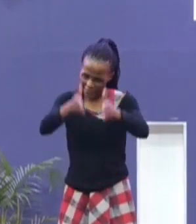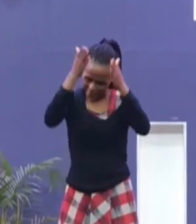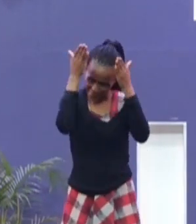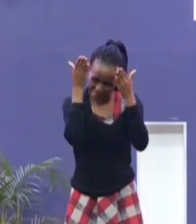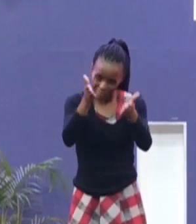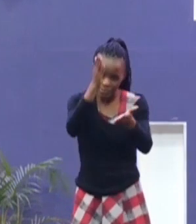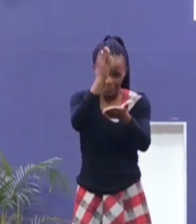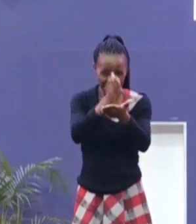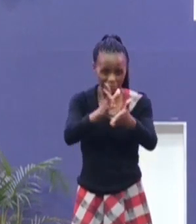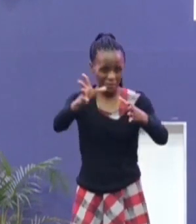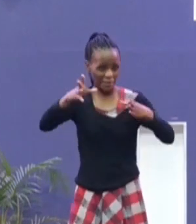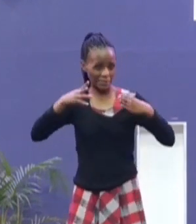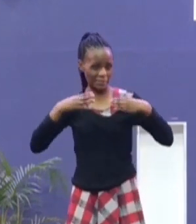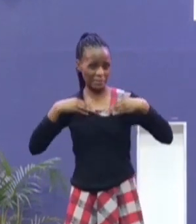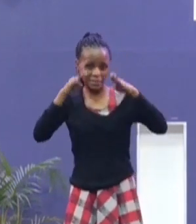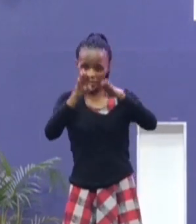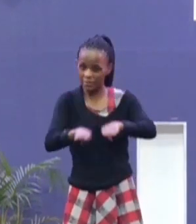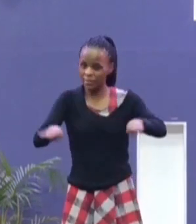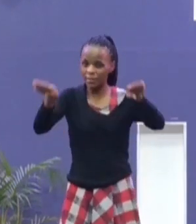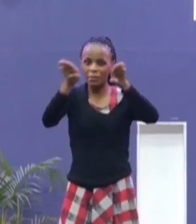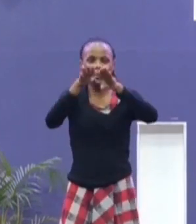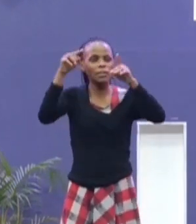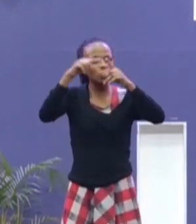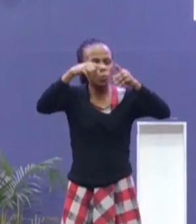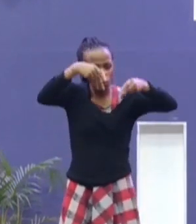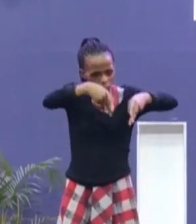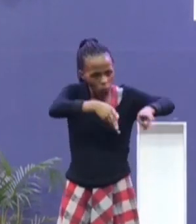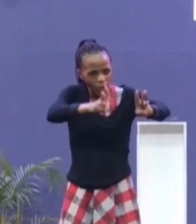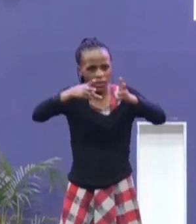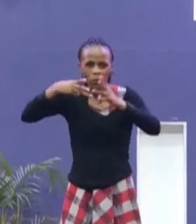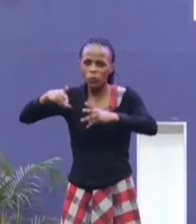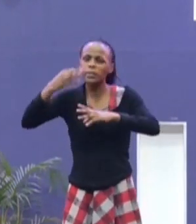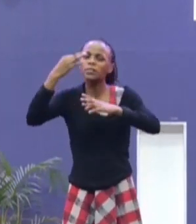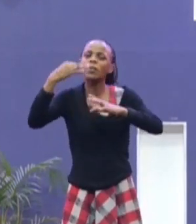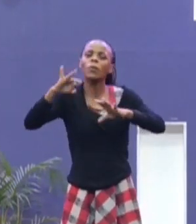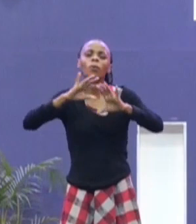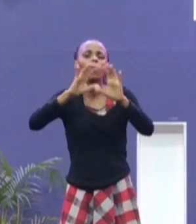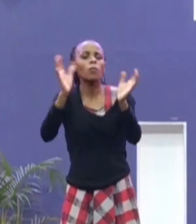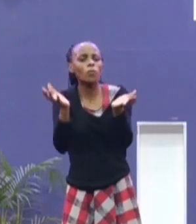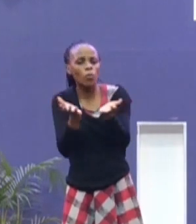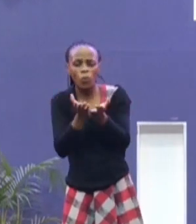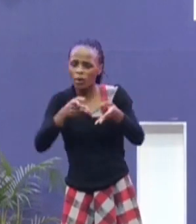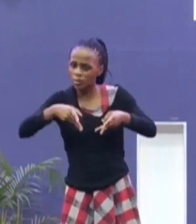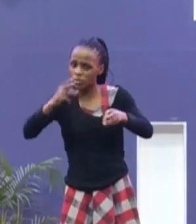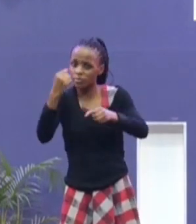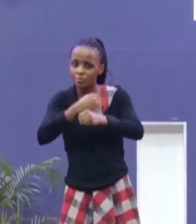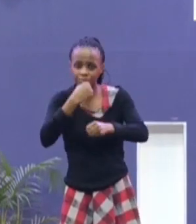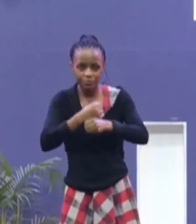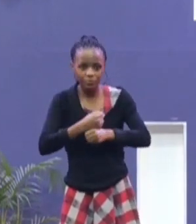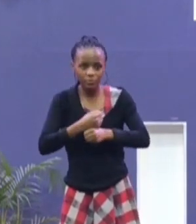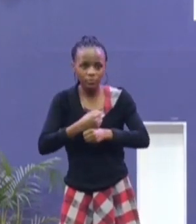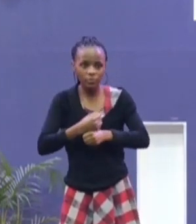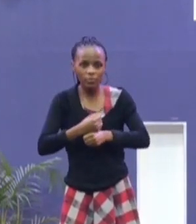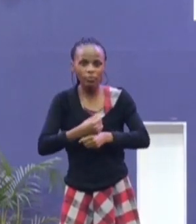the patterns of the world. Waliwo okussa ekimu n'okiziganya n'emitendera gy'ensi. Ensi